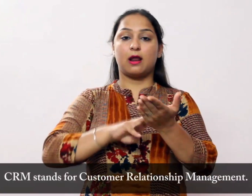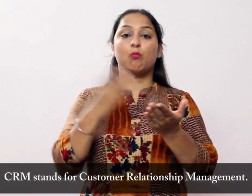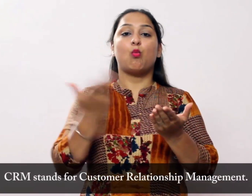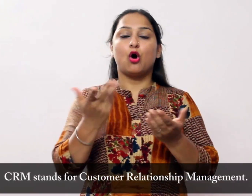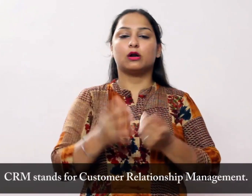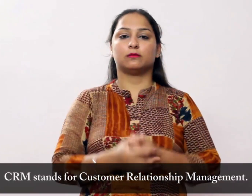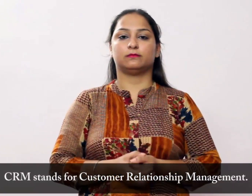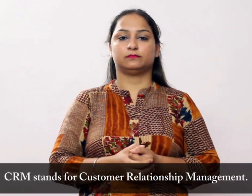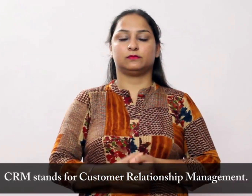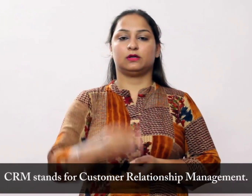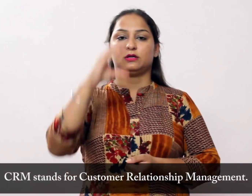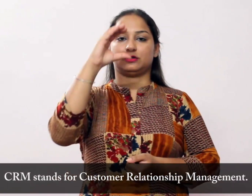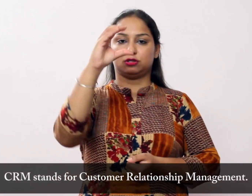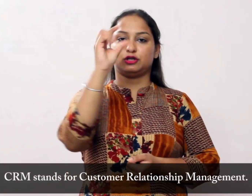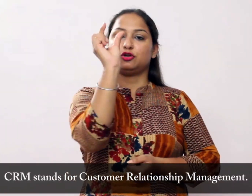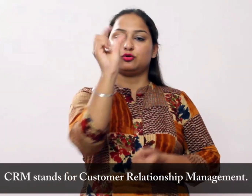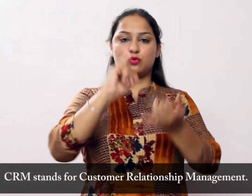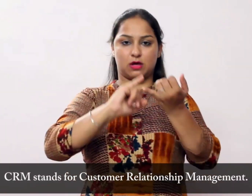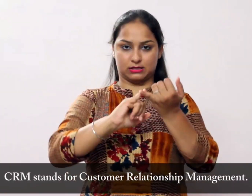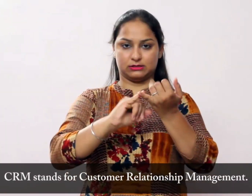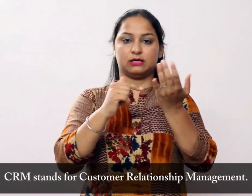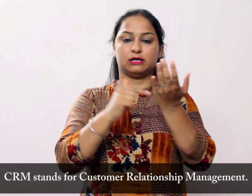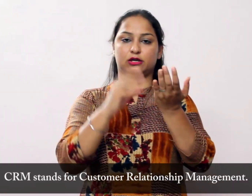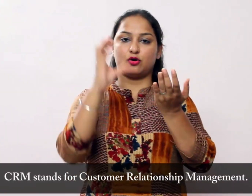CRM stands for Customer Relationship Management.